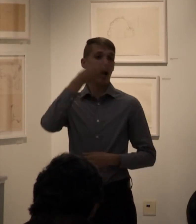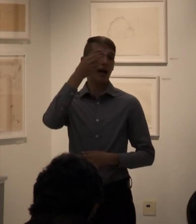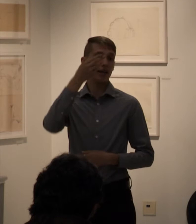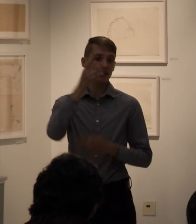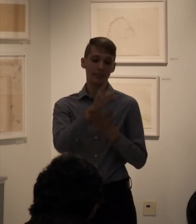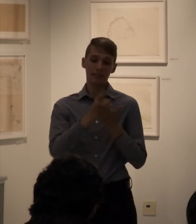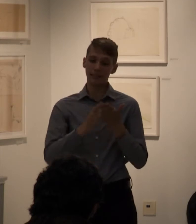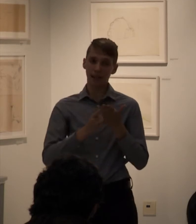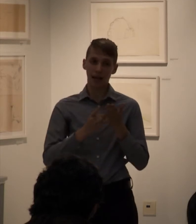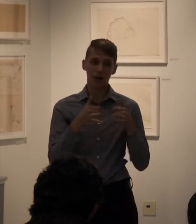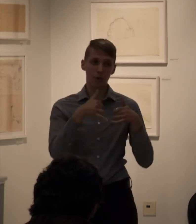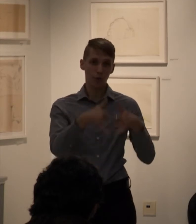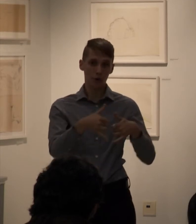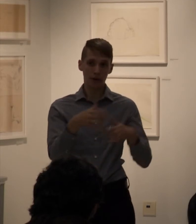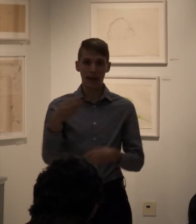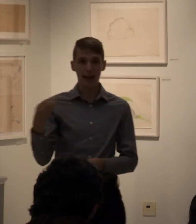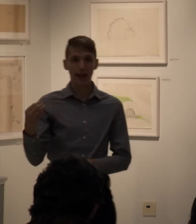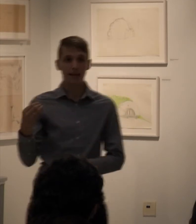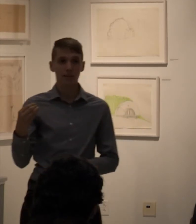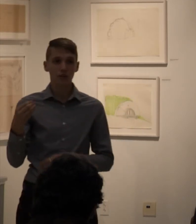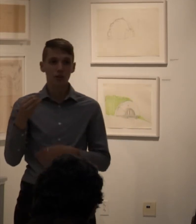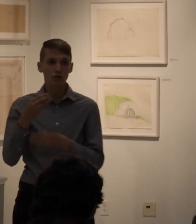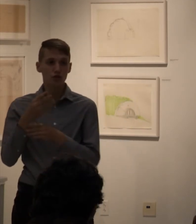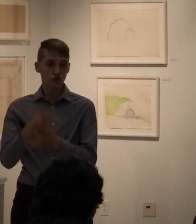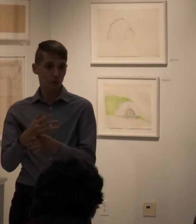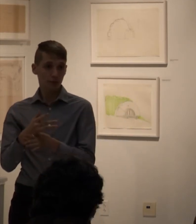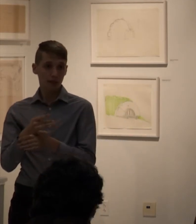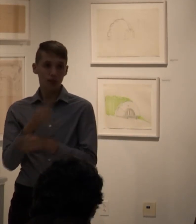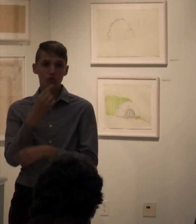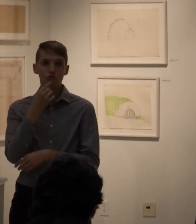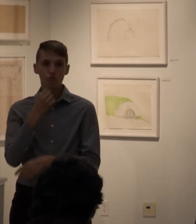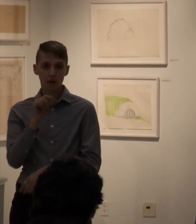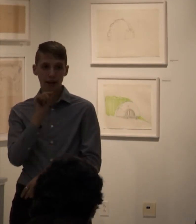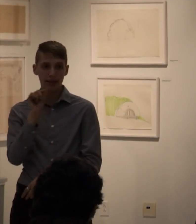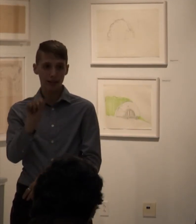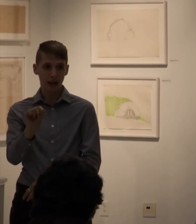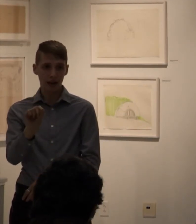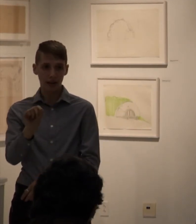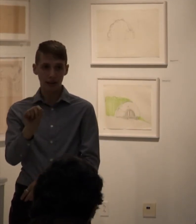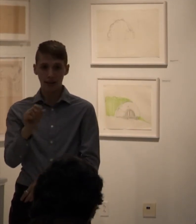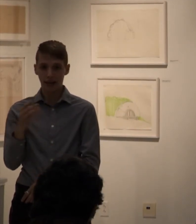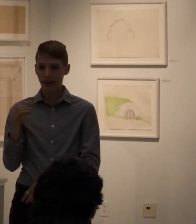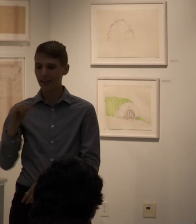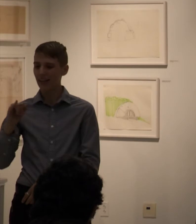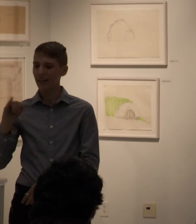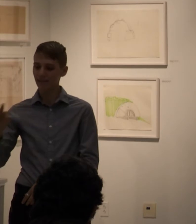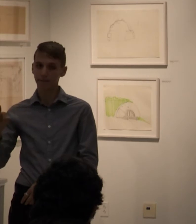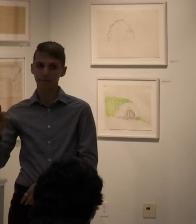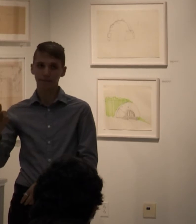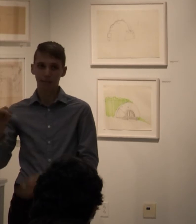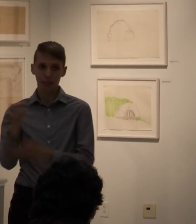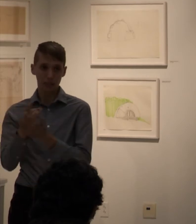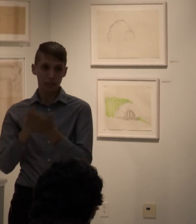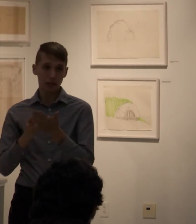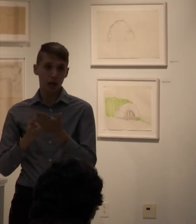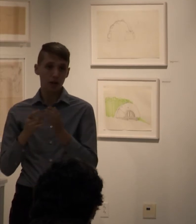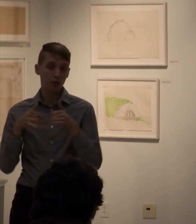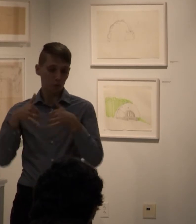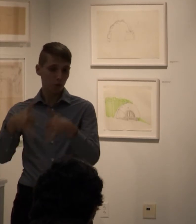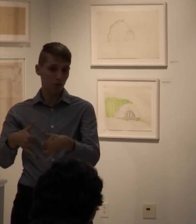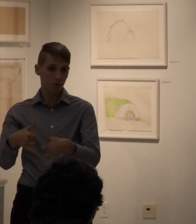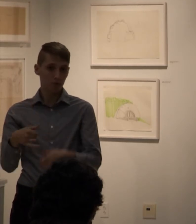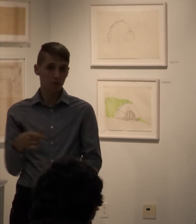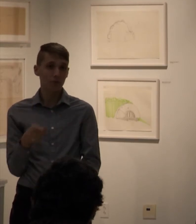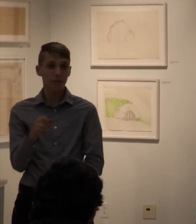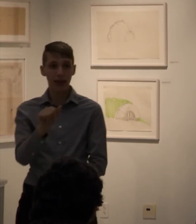and Germany's Red Dot and IF Design Awards for technology. Throughout his career, Alan Heller has worked